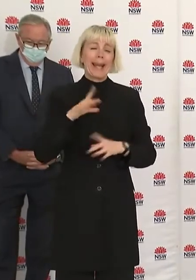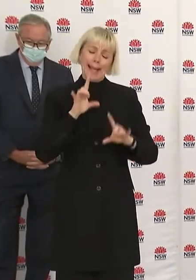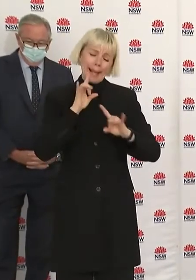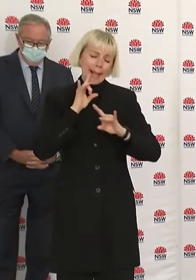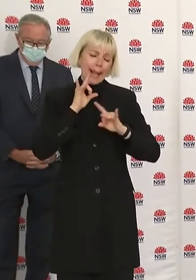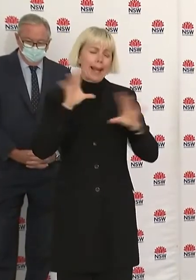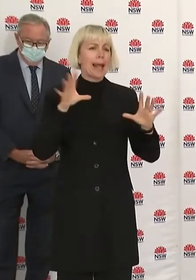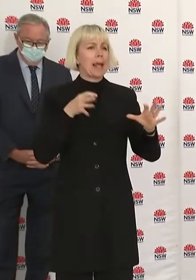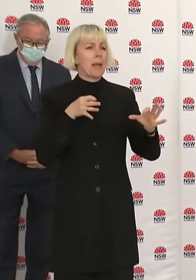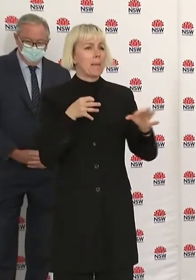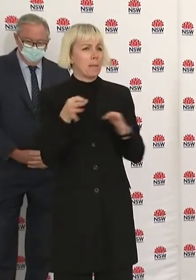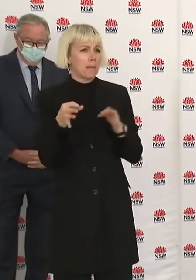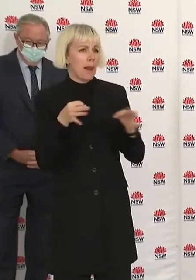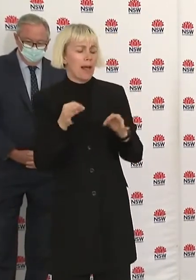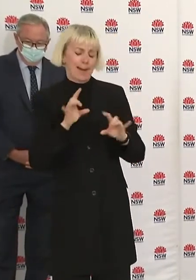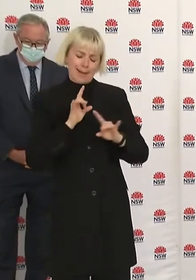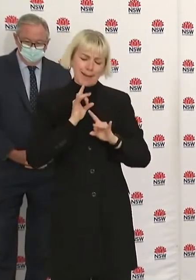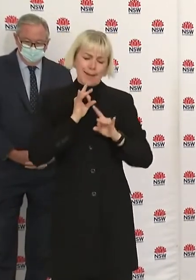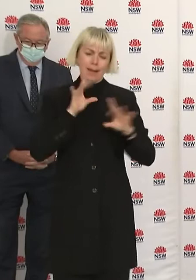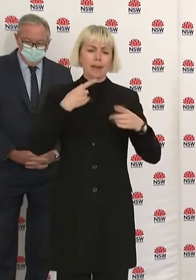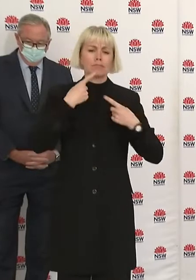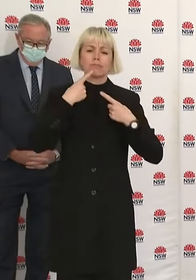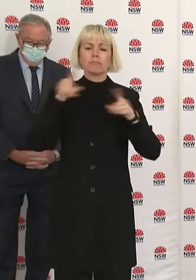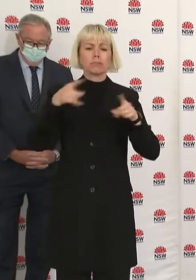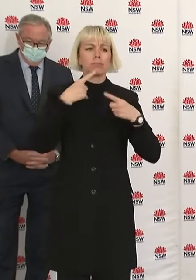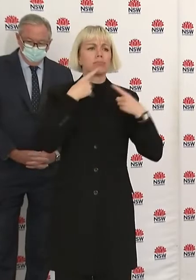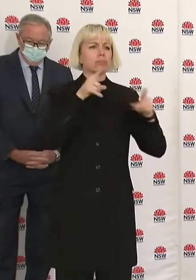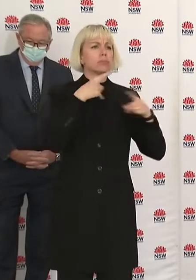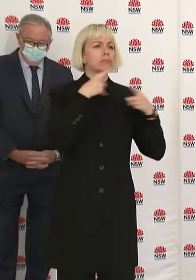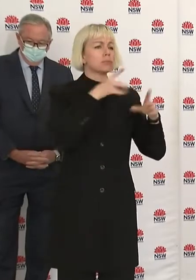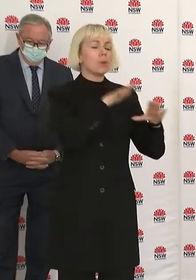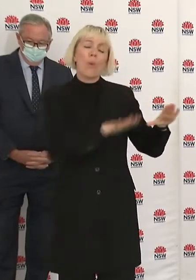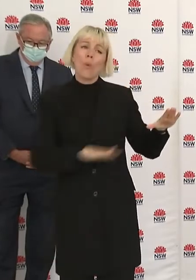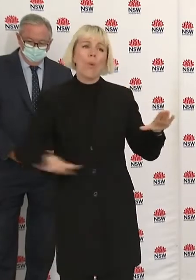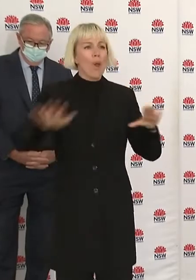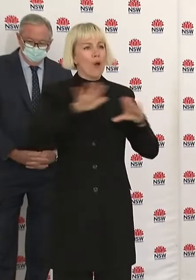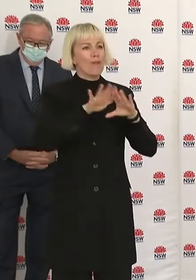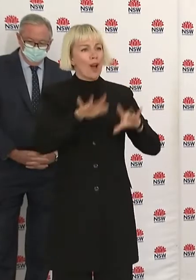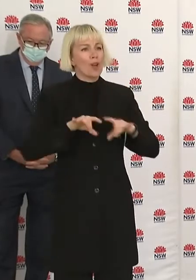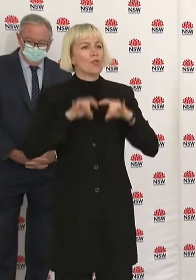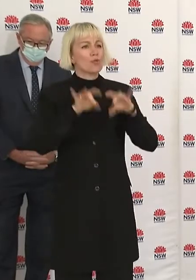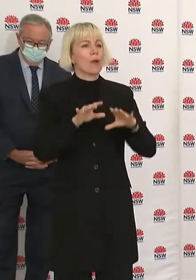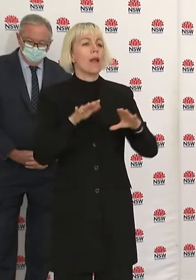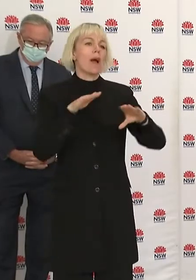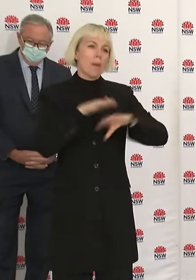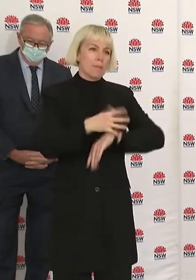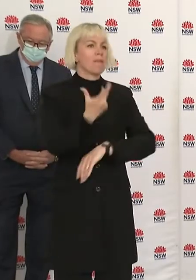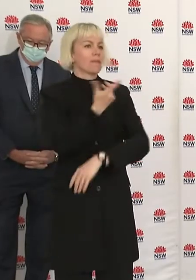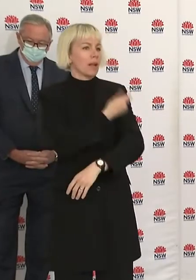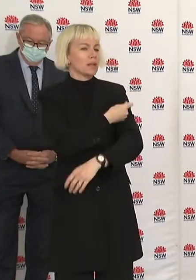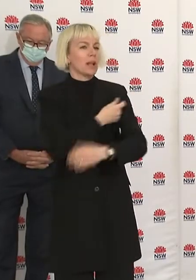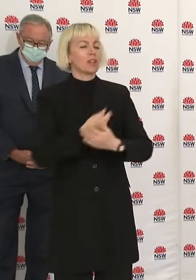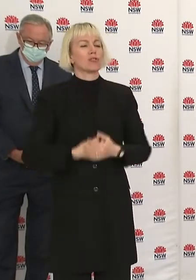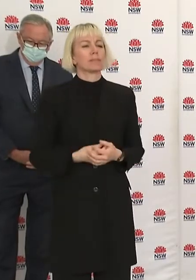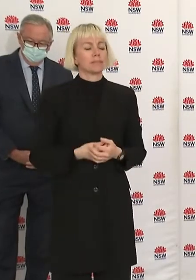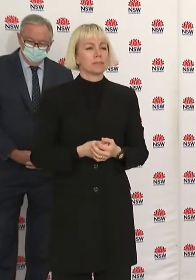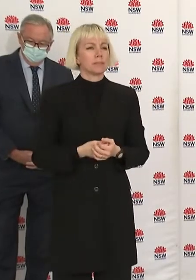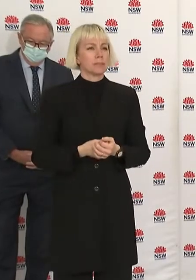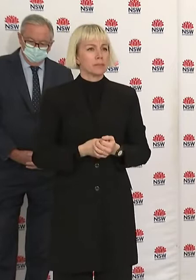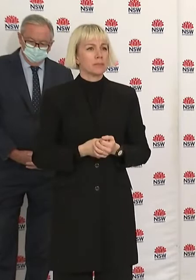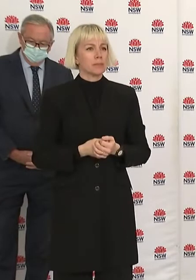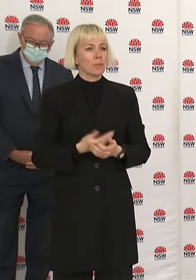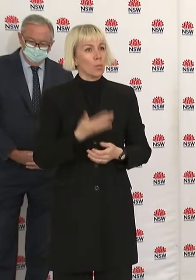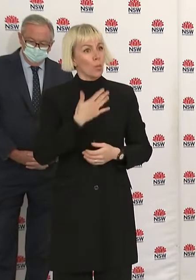what and how to do that, because our citizens will gain confidence not just in what Dr. Chan and I are saying, but what everybody is saying about the